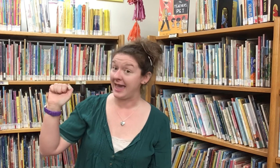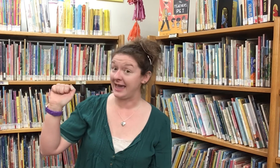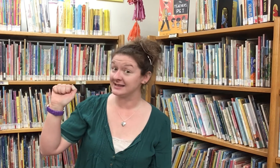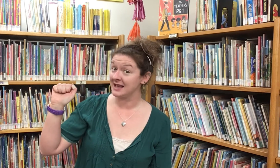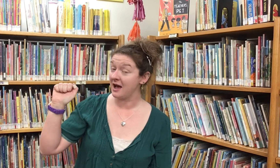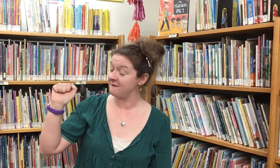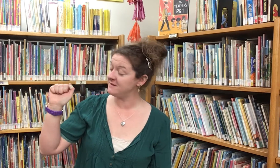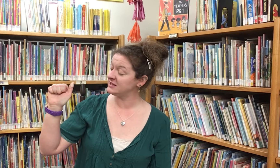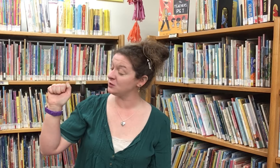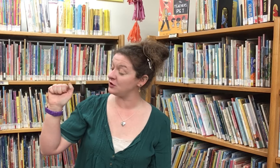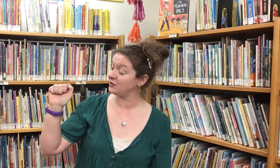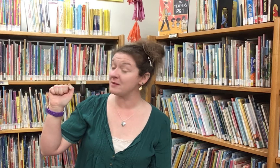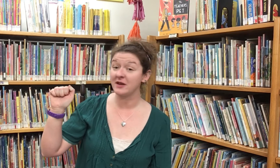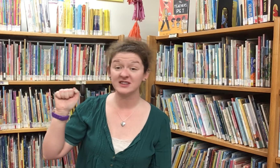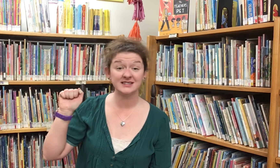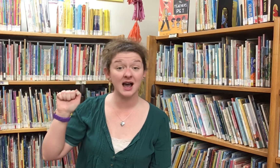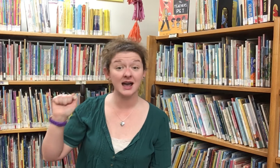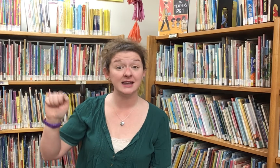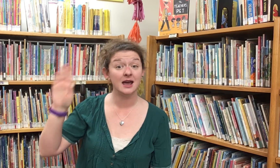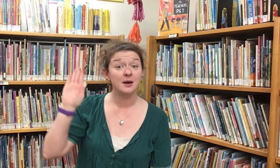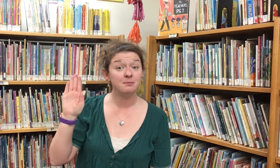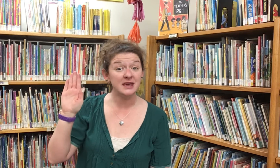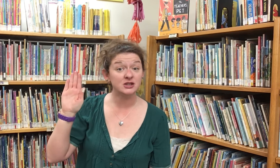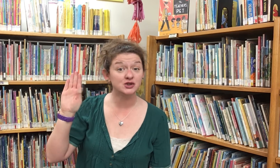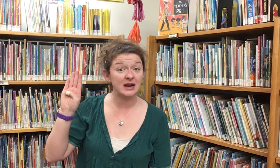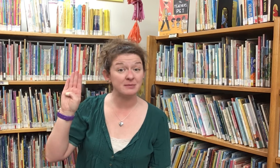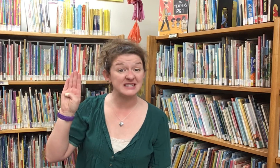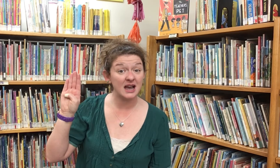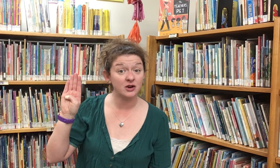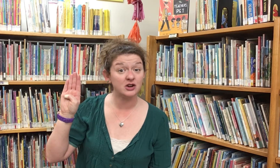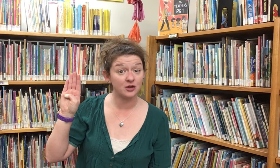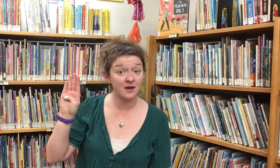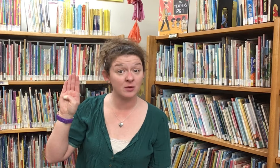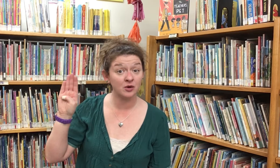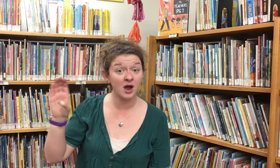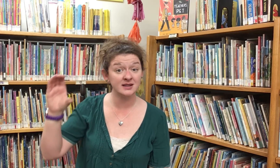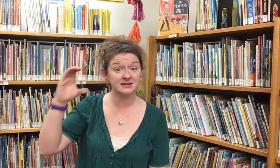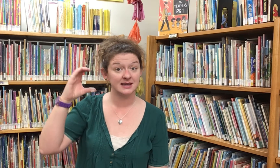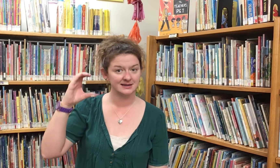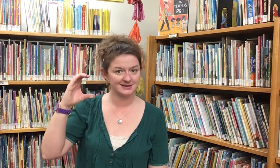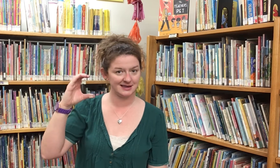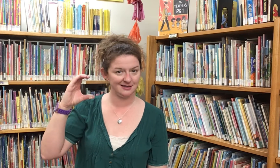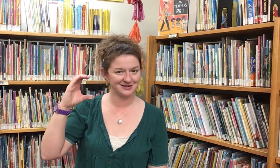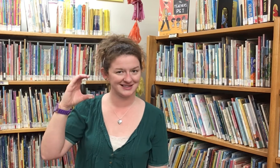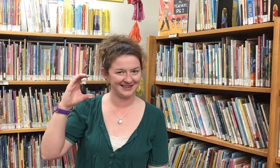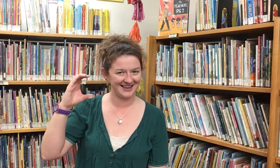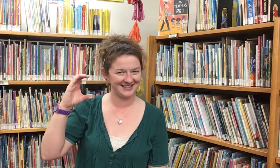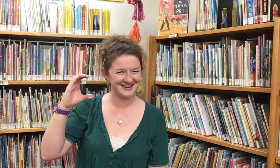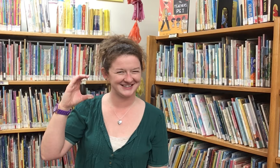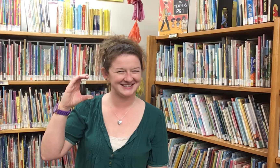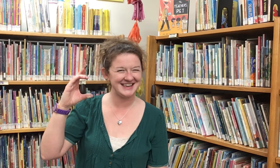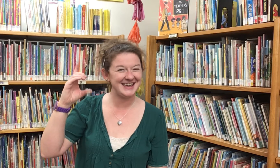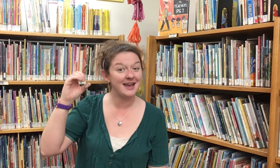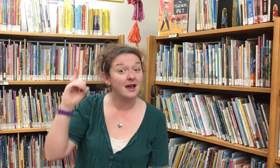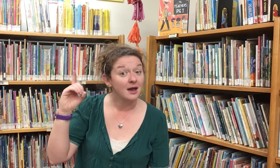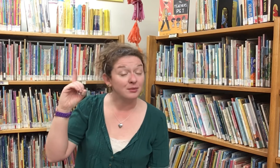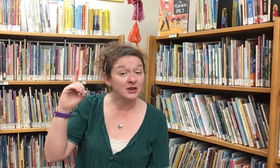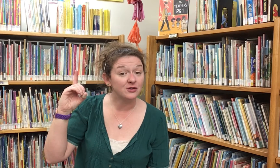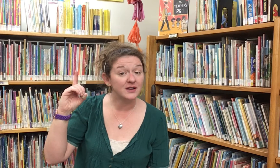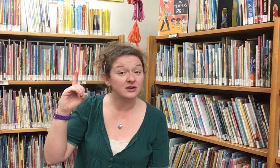is a fist with your thumb on the side. B is straight up and down and your thumb across. C looks like that letter C. Bring your fingers